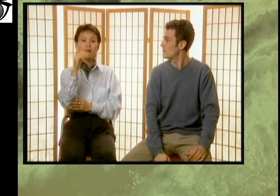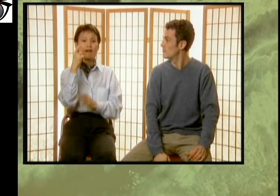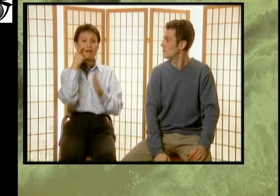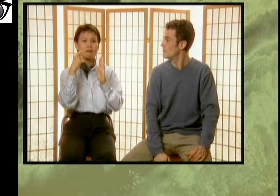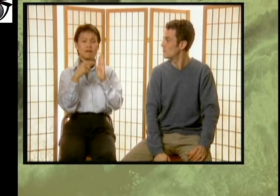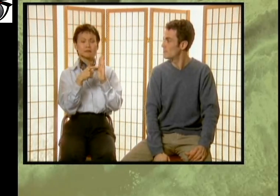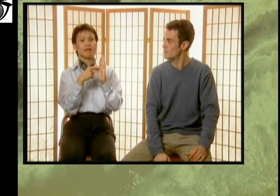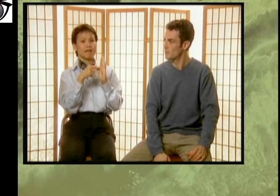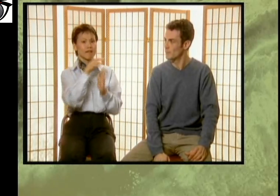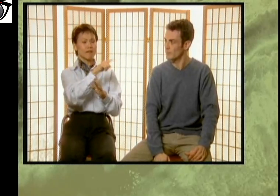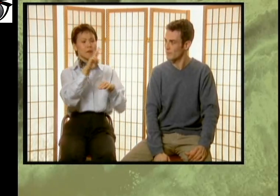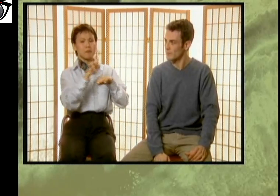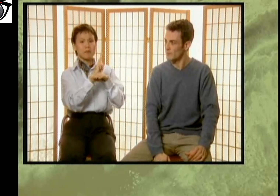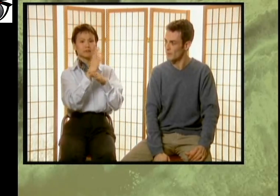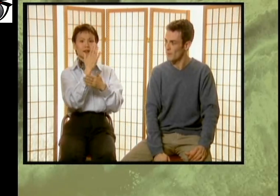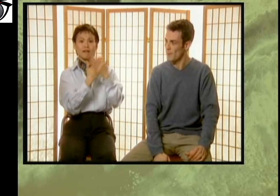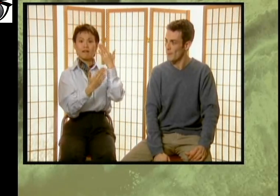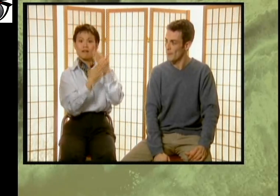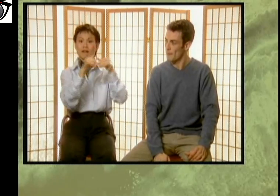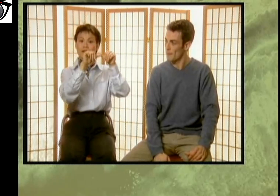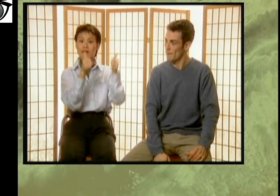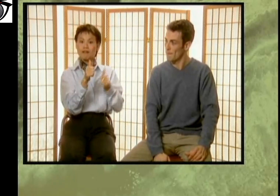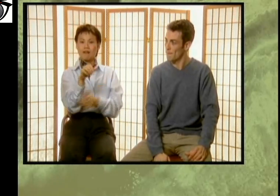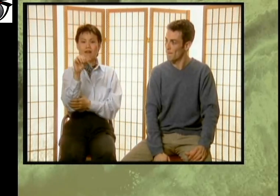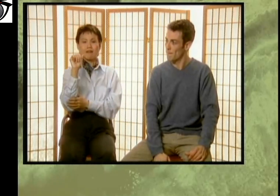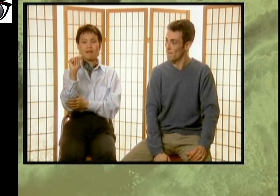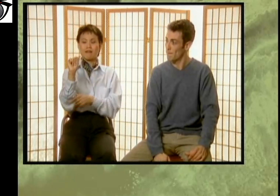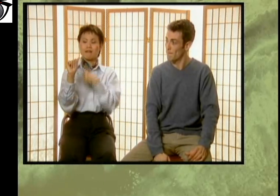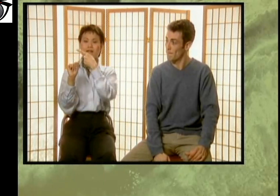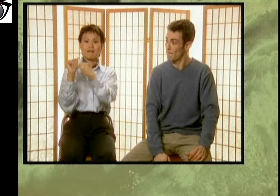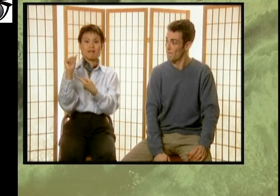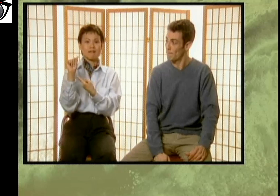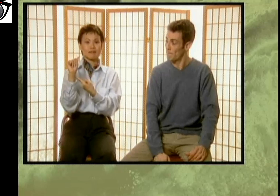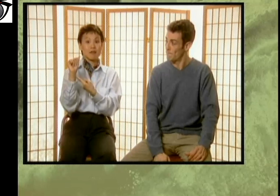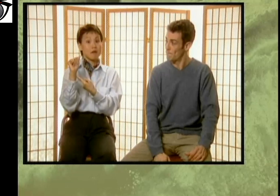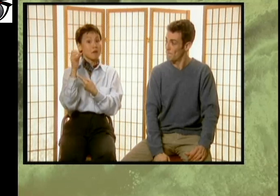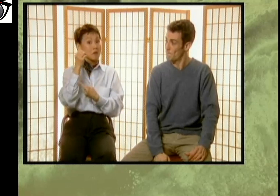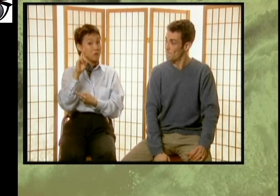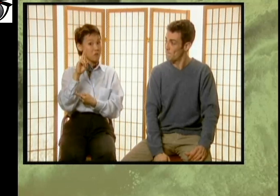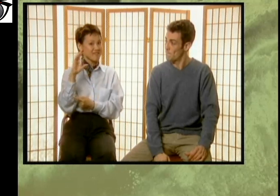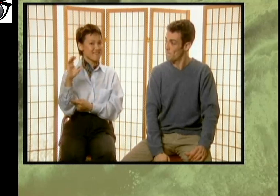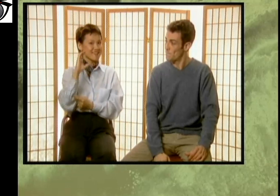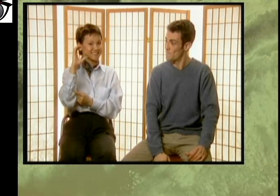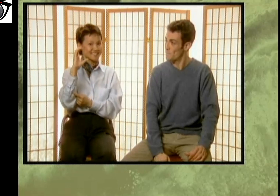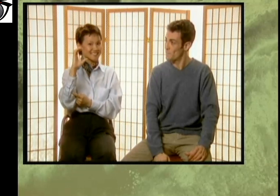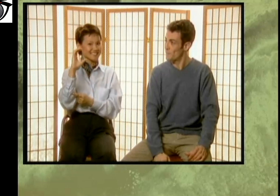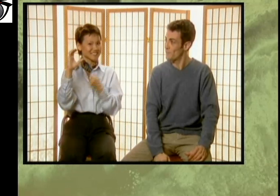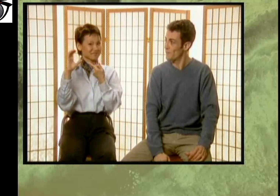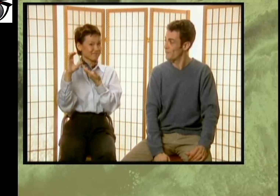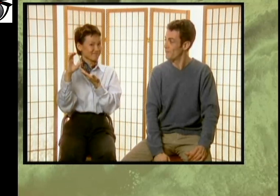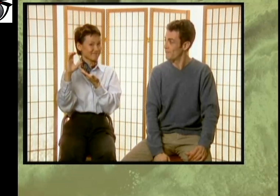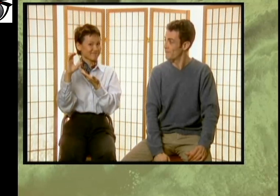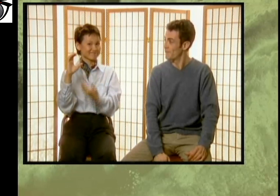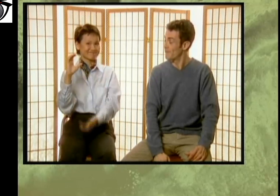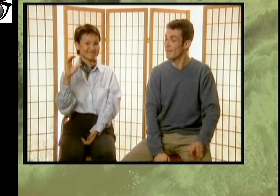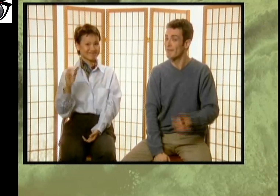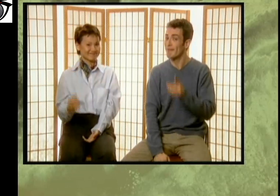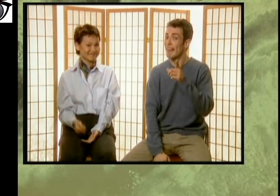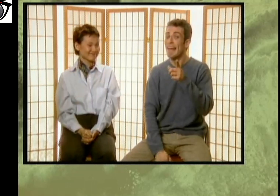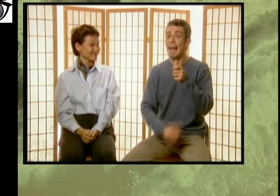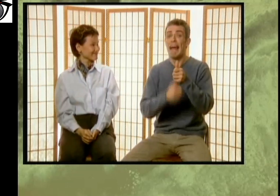you will notice that they mention that a sign is made with an A hand or a C